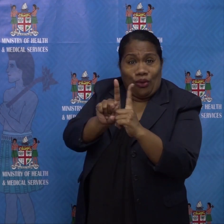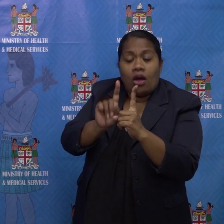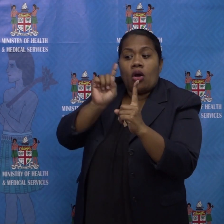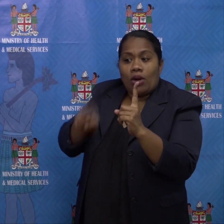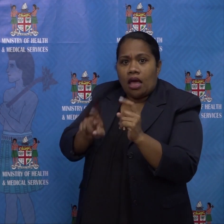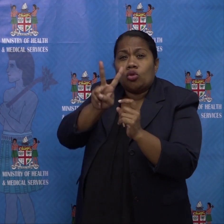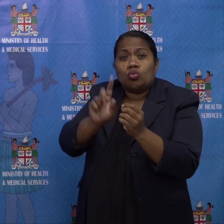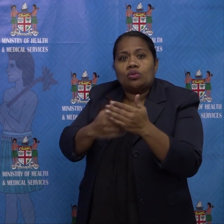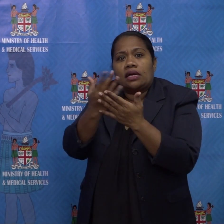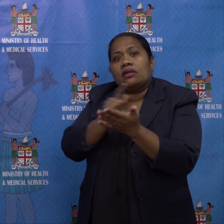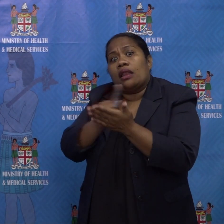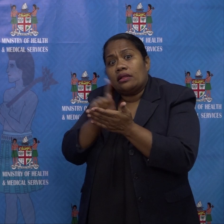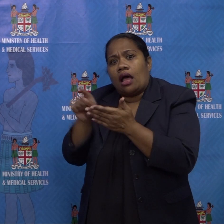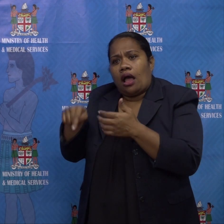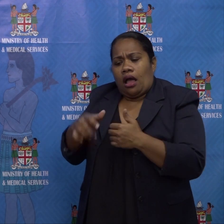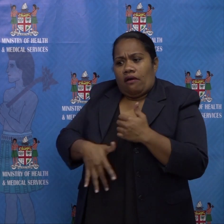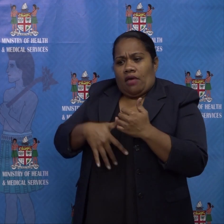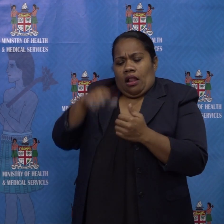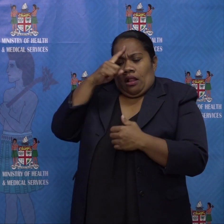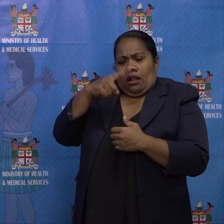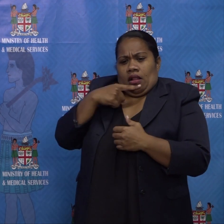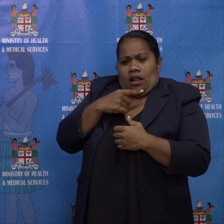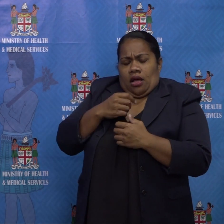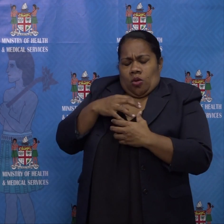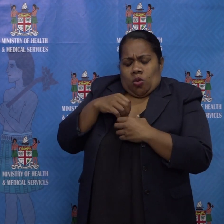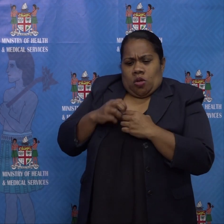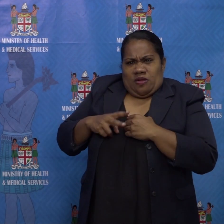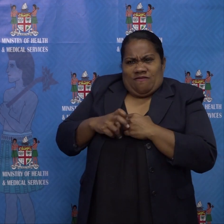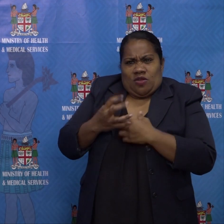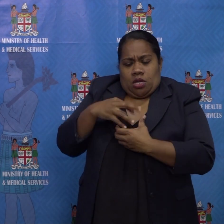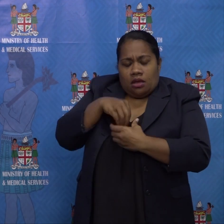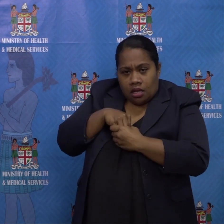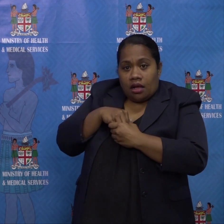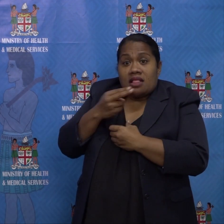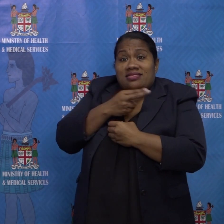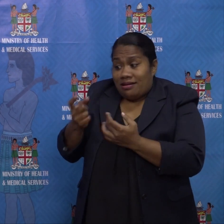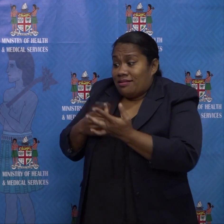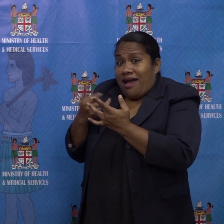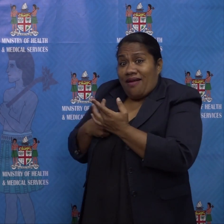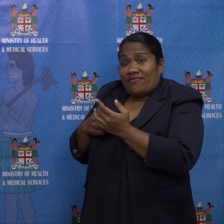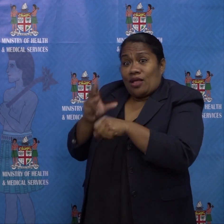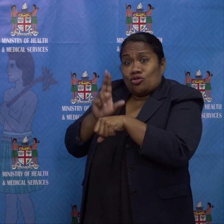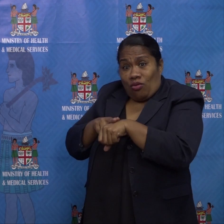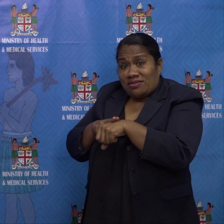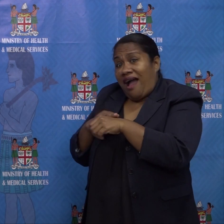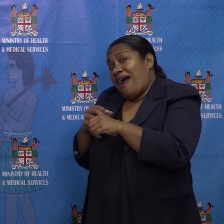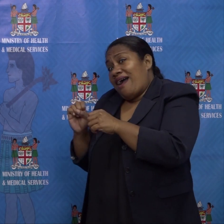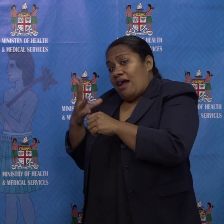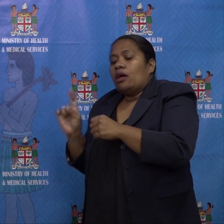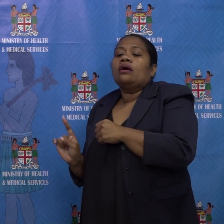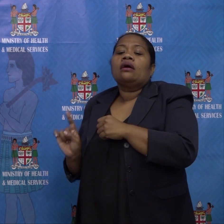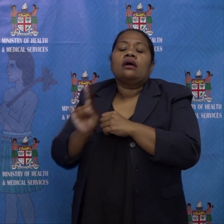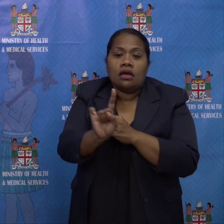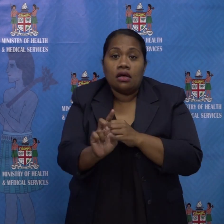2 days later, she developed symptoms. Then the other doctor had contact with the patient the next day, and he did not